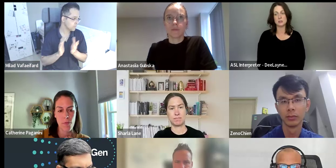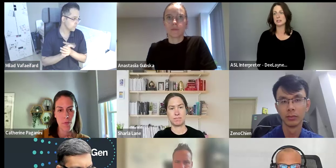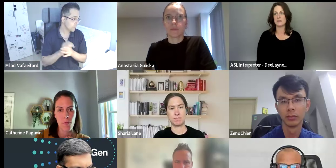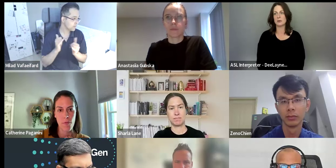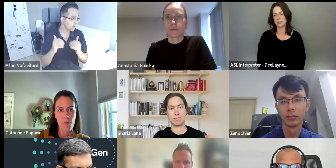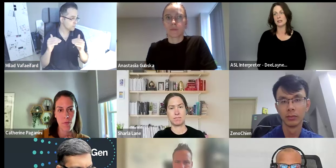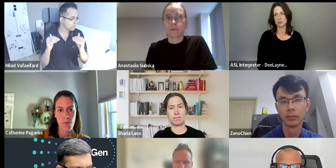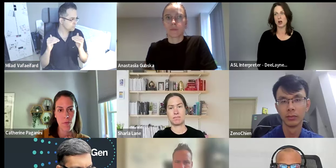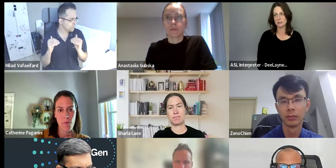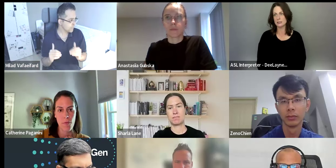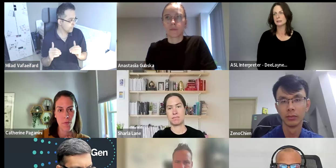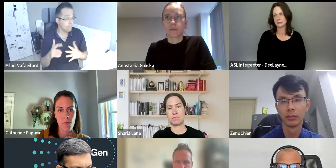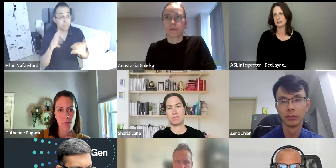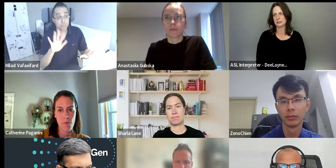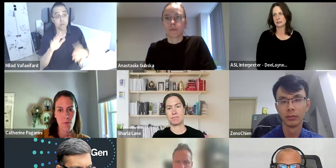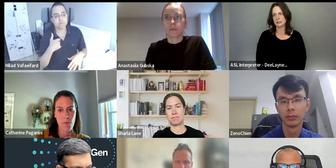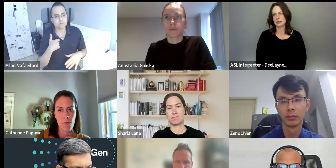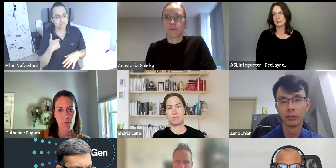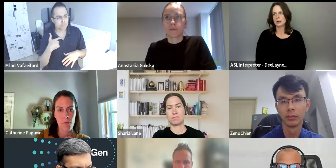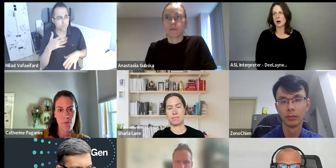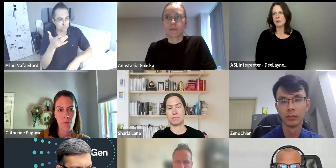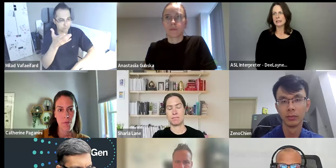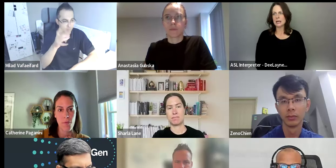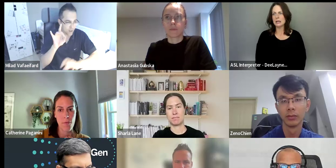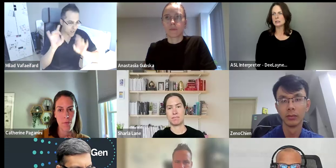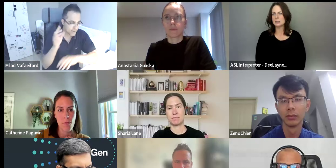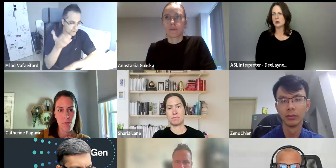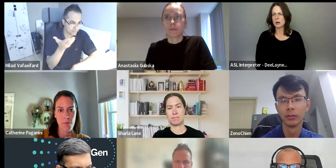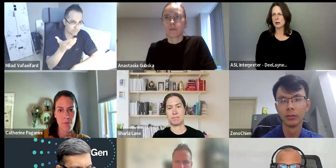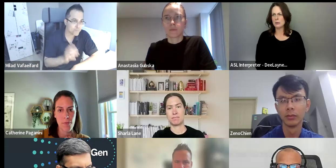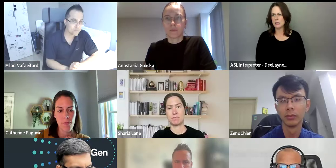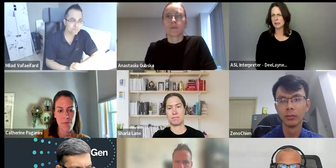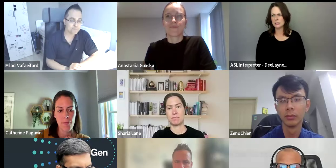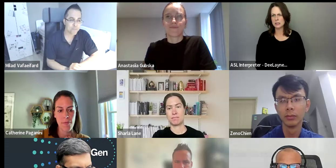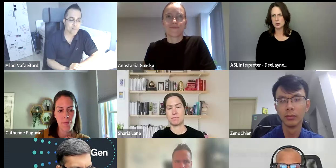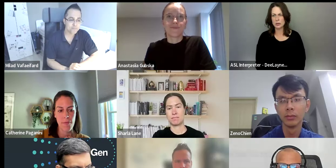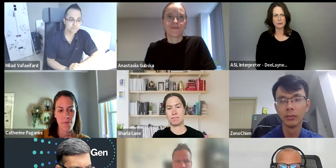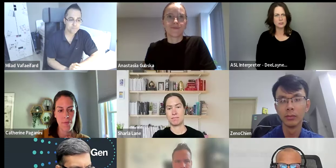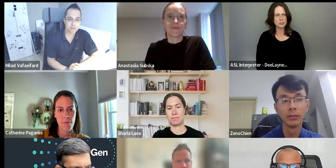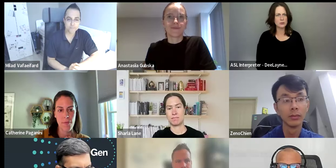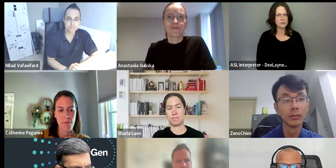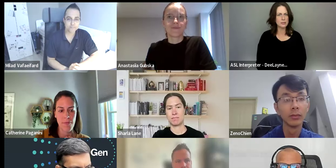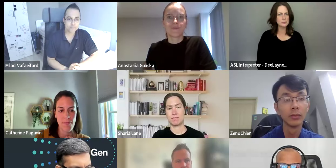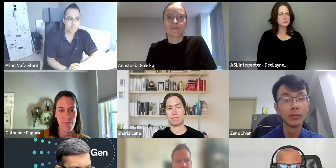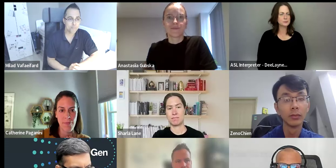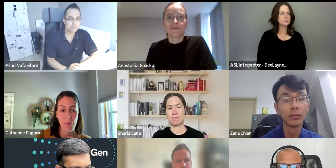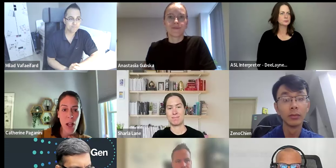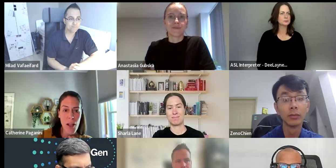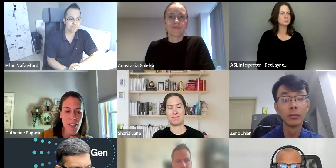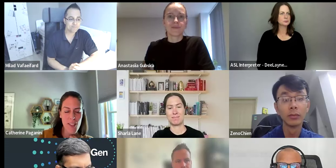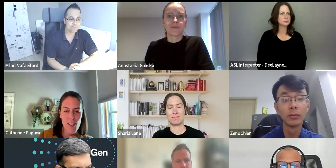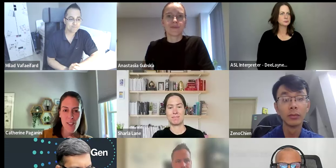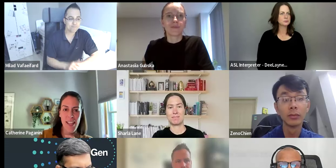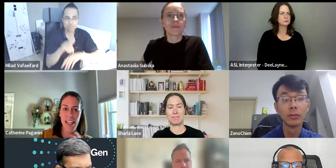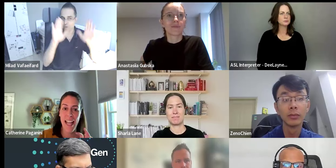I suggest everyone give it a shot. All right, so Anastasia or Catherine, did you have something?